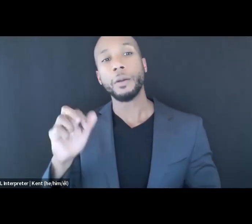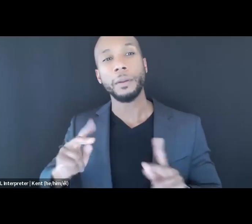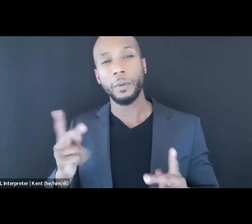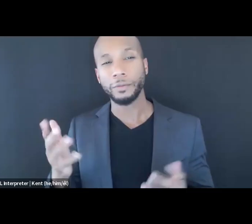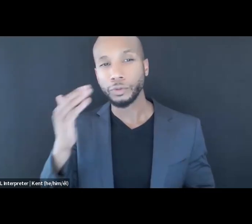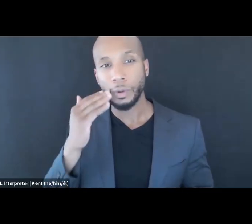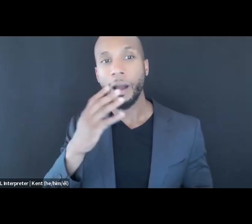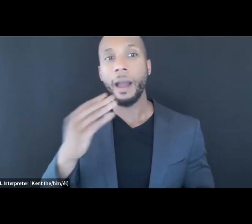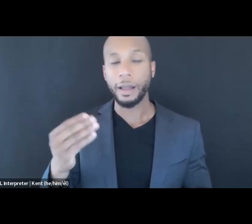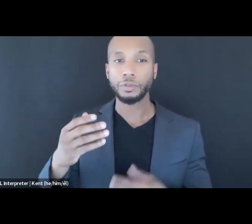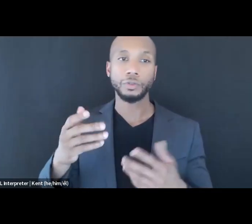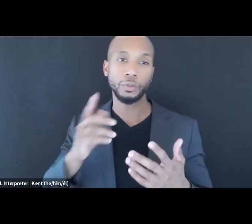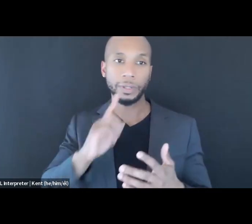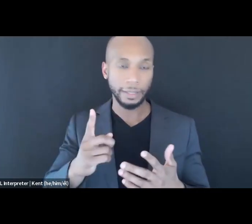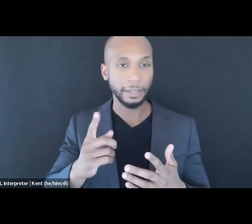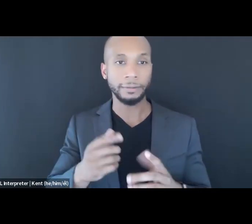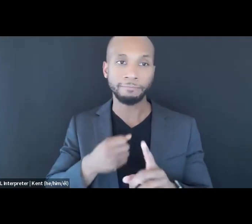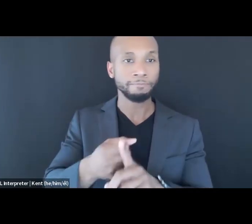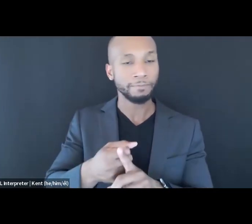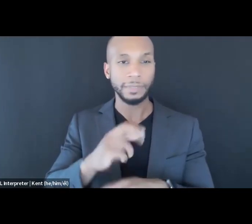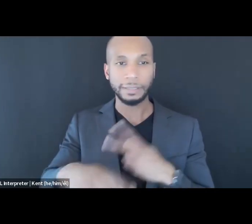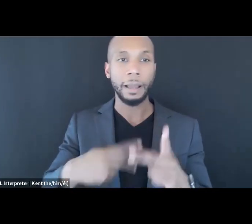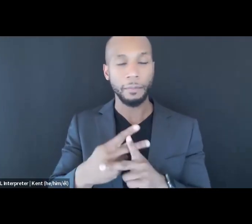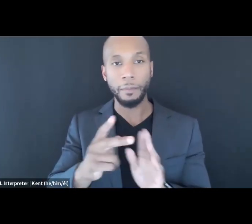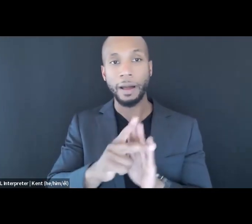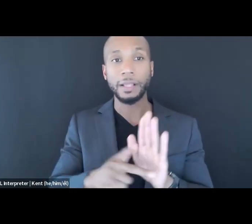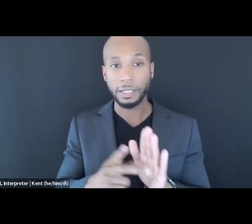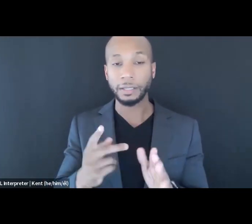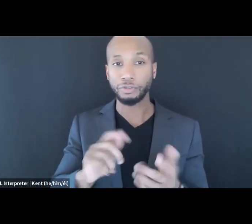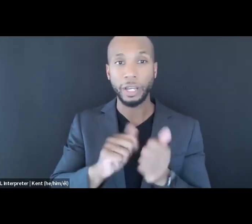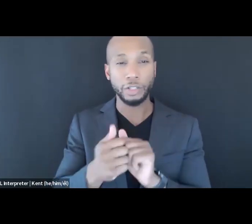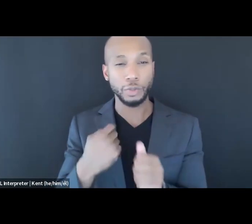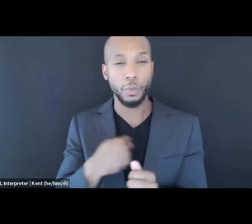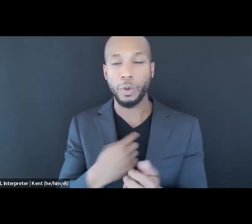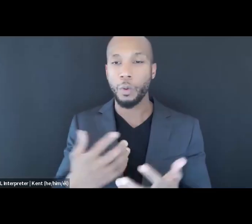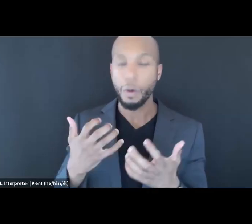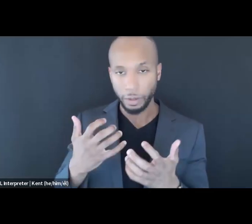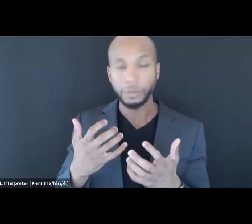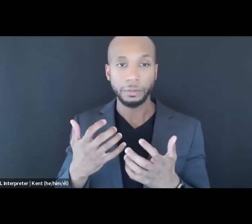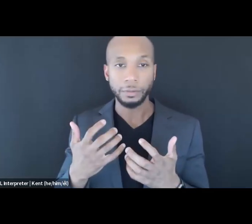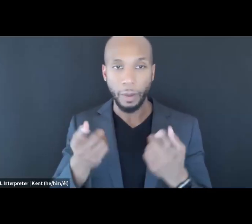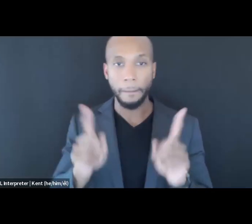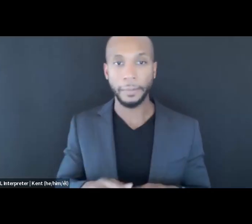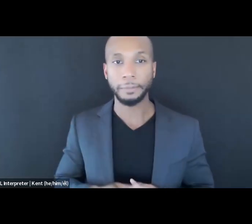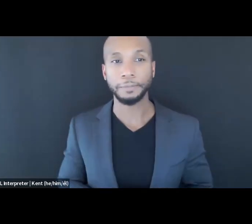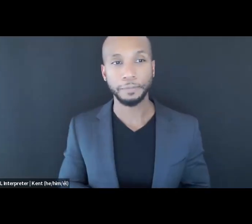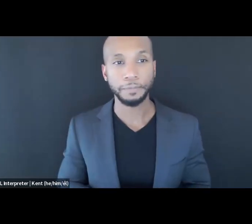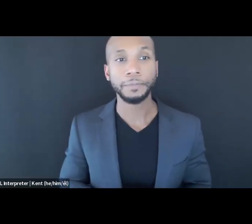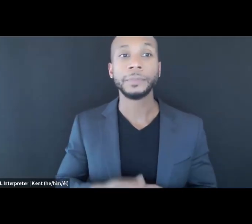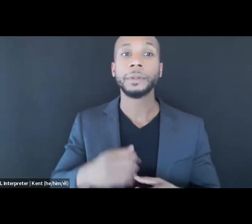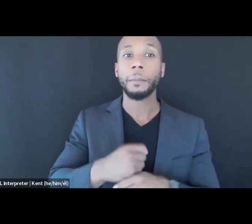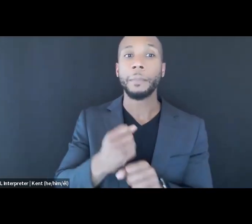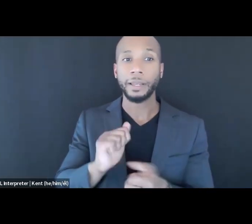know, and to bring about the type of policies and changes we want to help bring about.